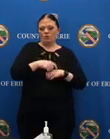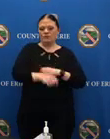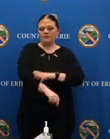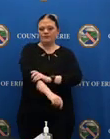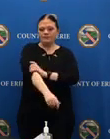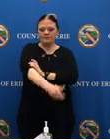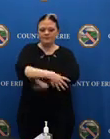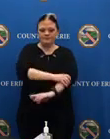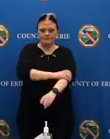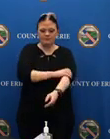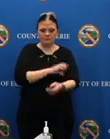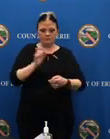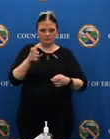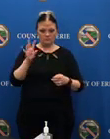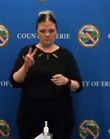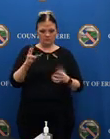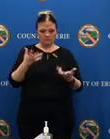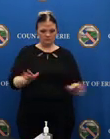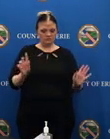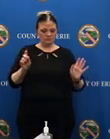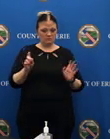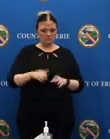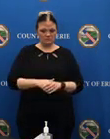Channel 7. Are you complete?